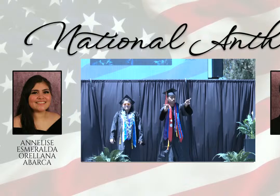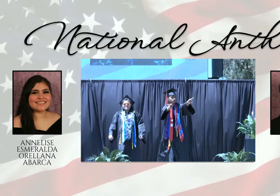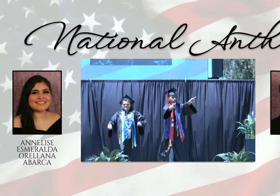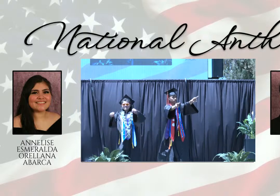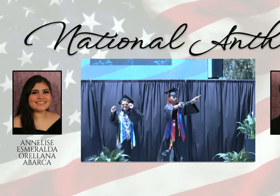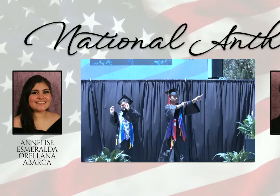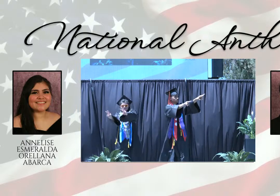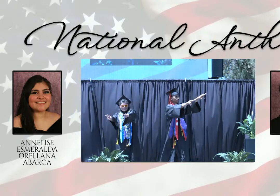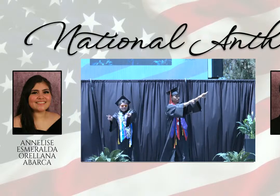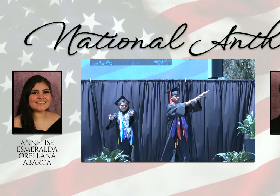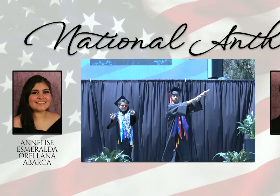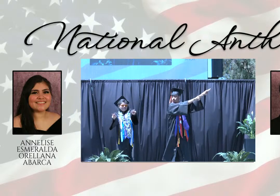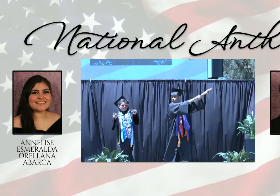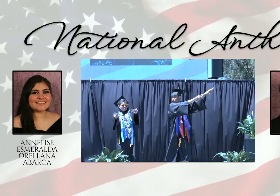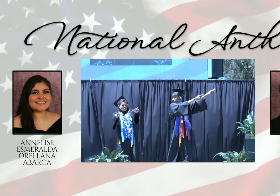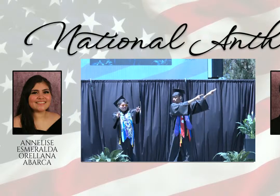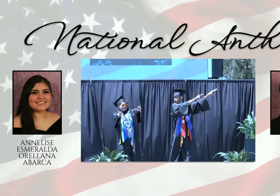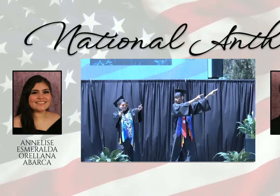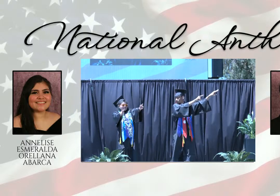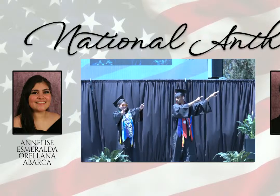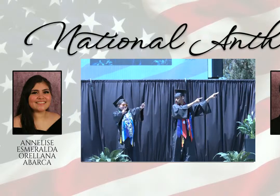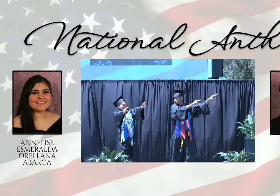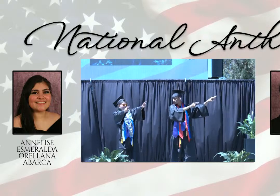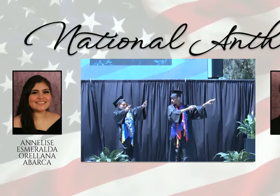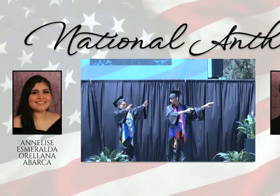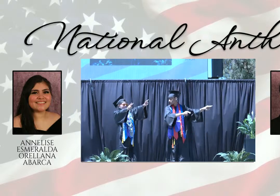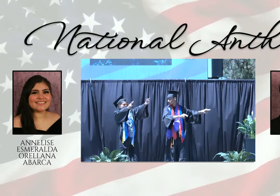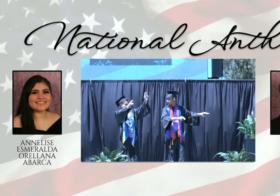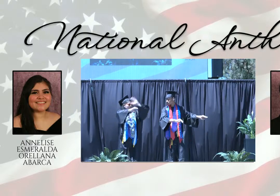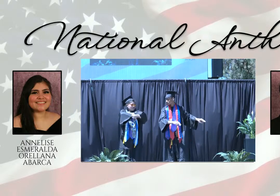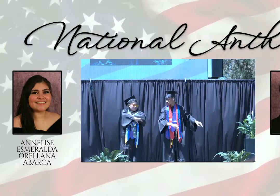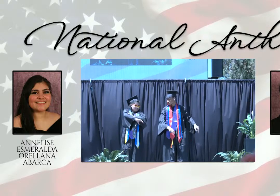proudly we hailed at the